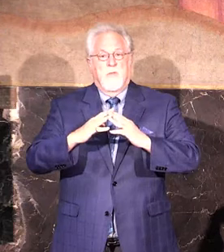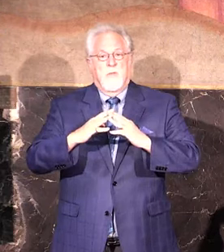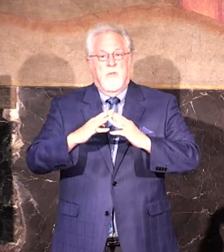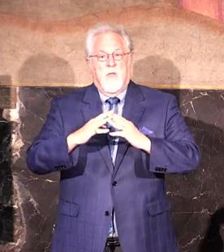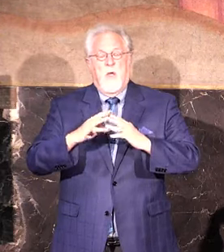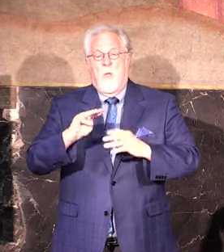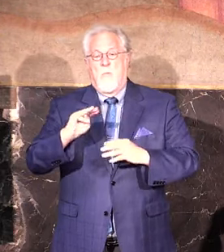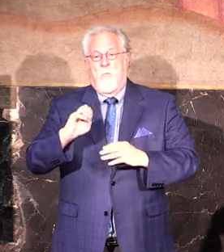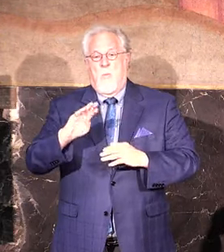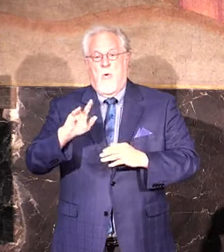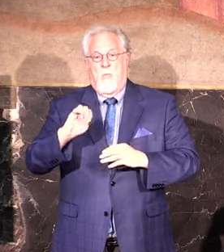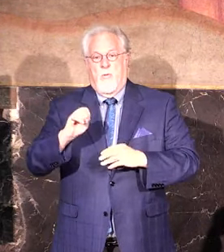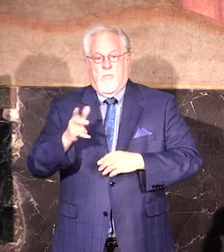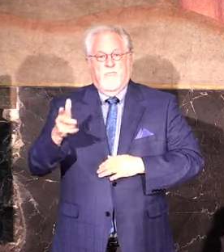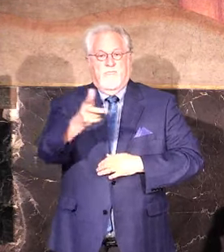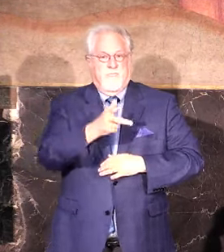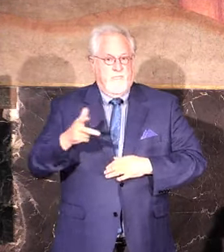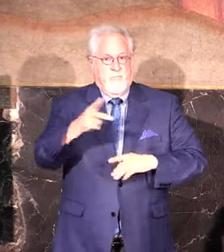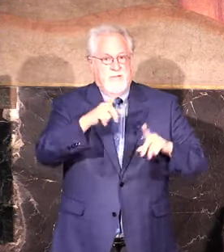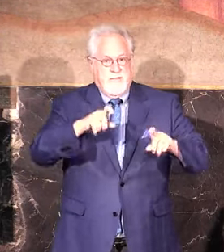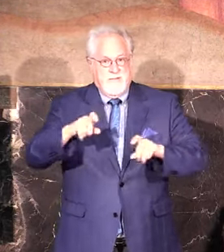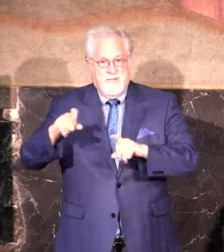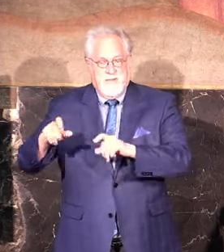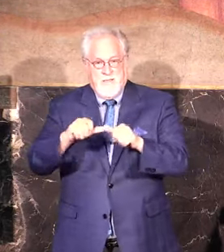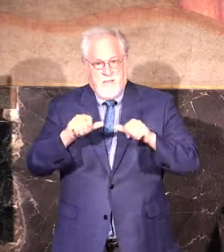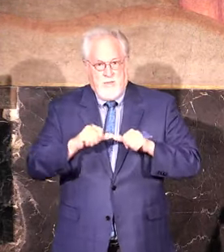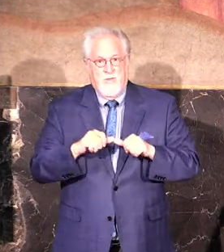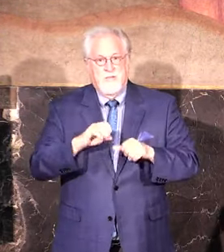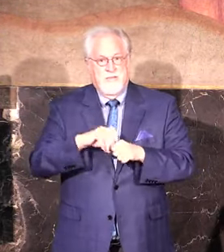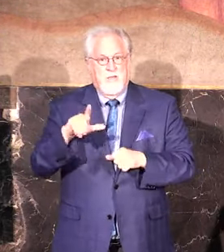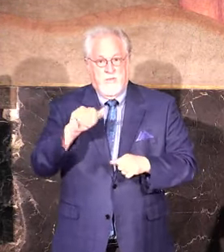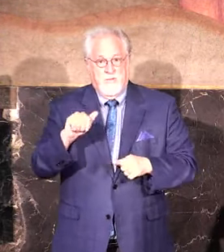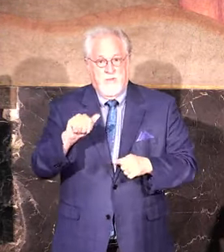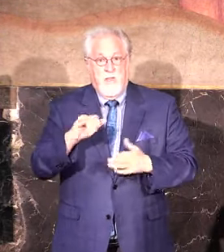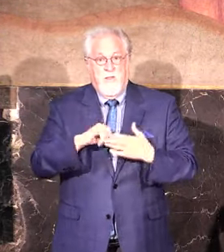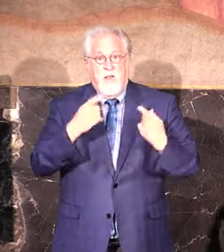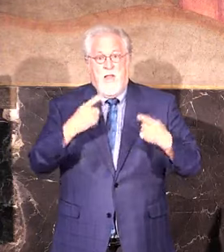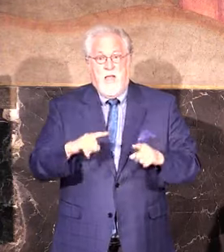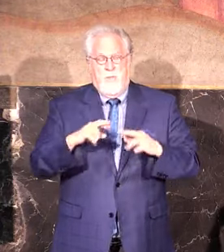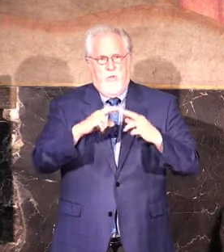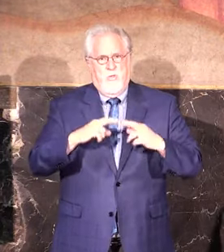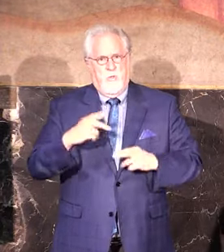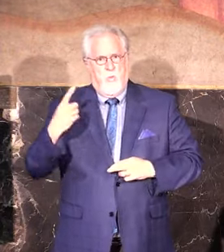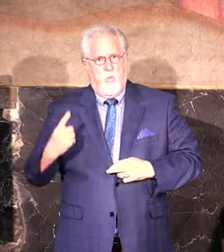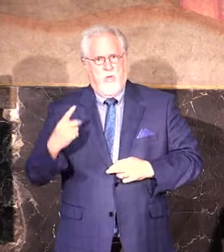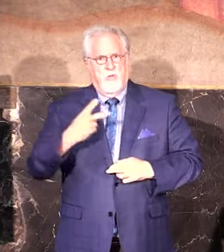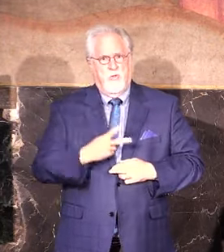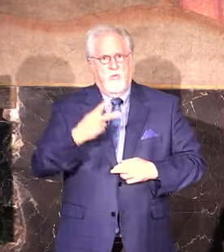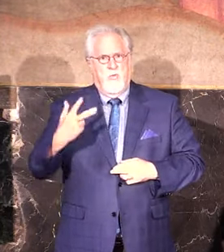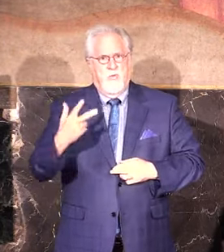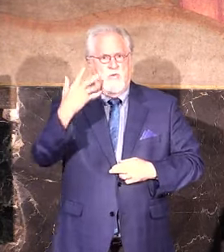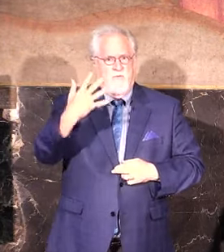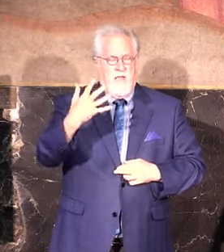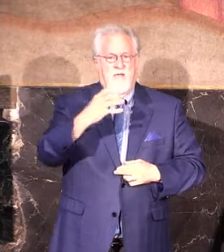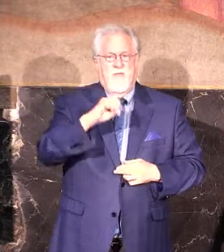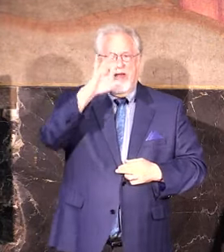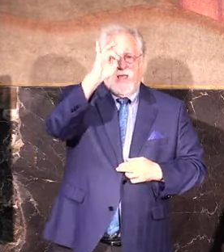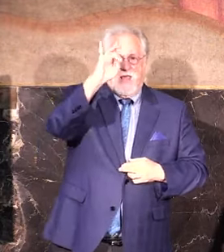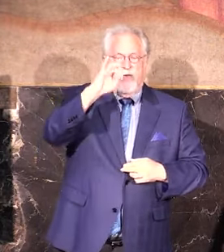mobile testing sites across the state of Louisiana. That's happened in regions 1, 2, 3, 5, and